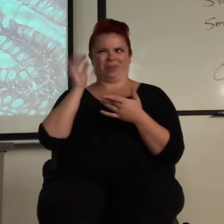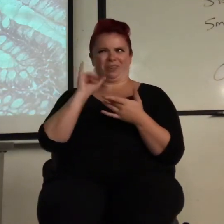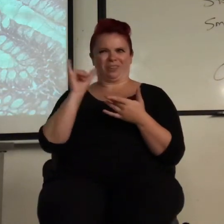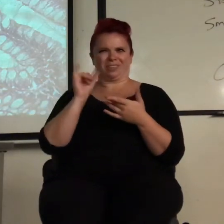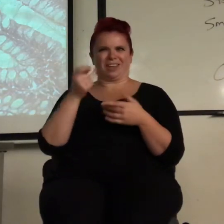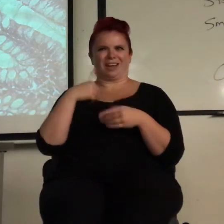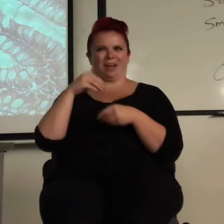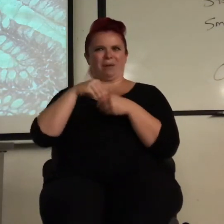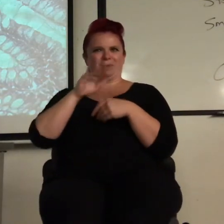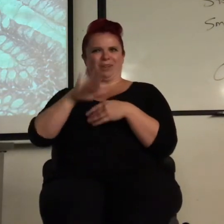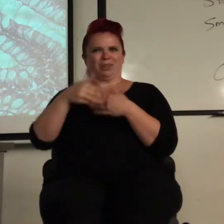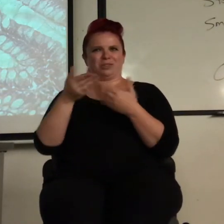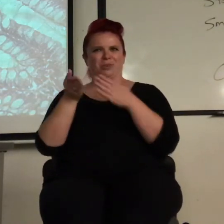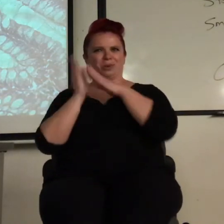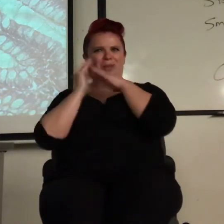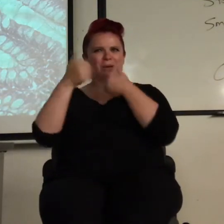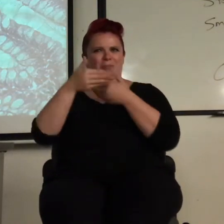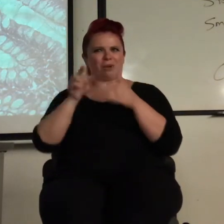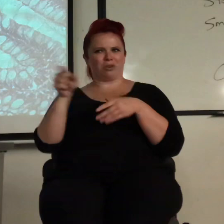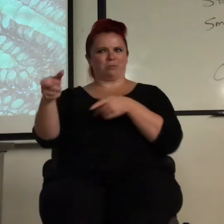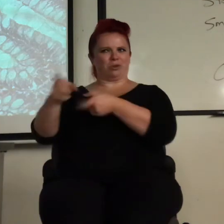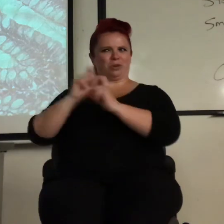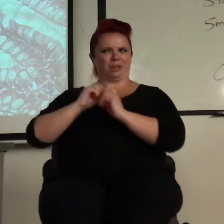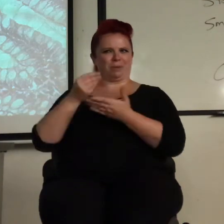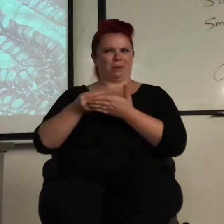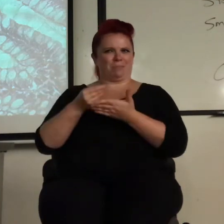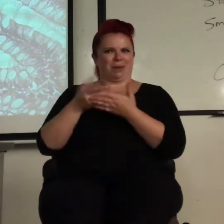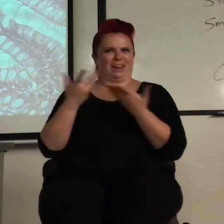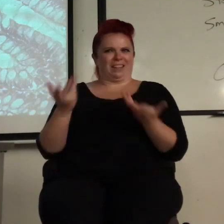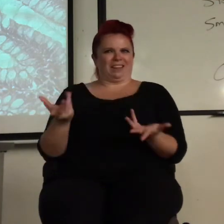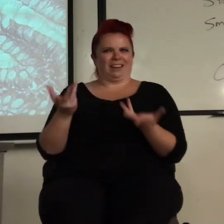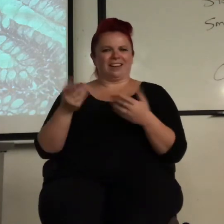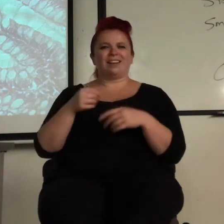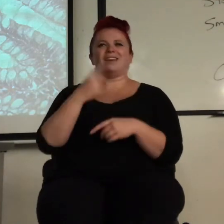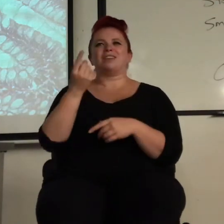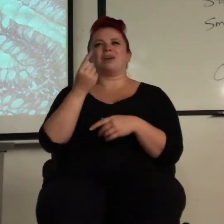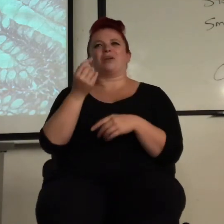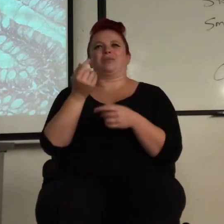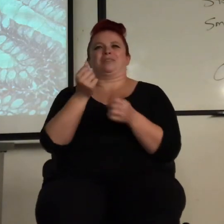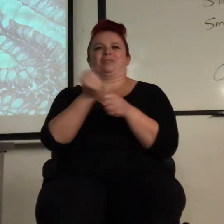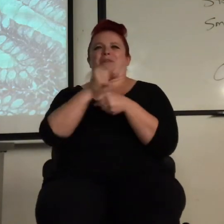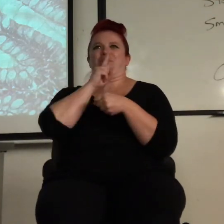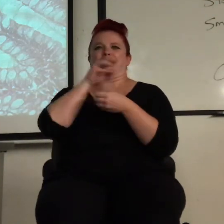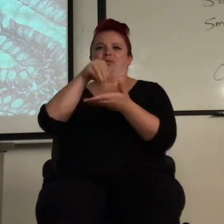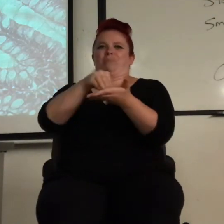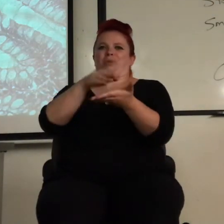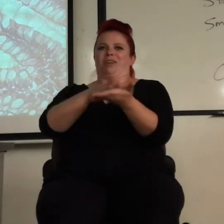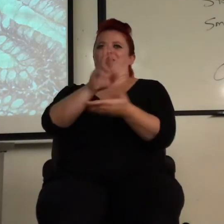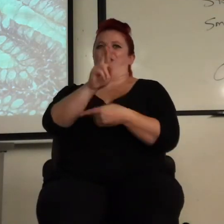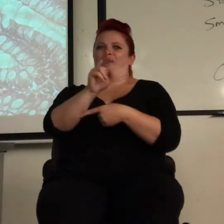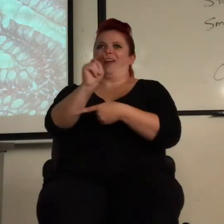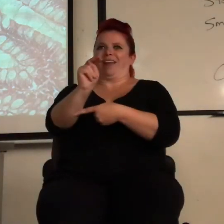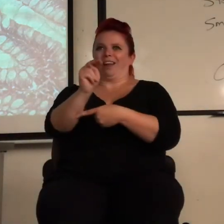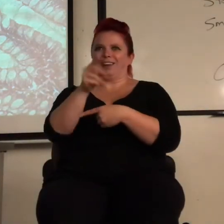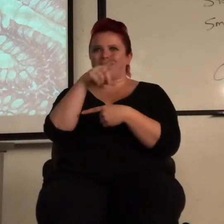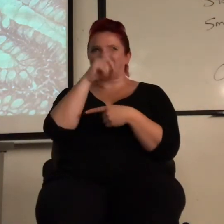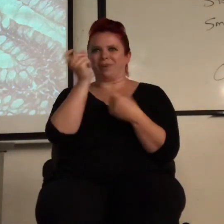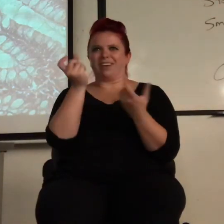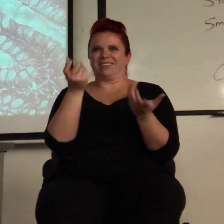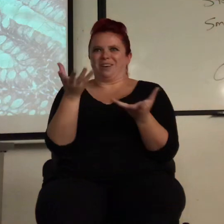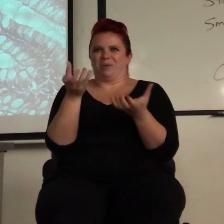in your bedroom. So she always made sure that the guy put RN, you know, it's legit. But anyways, that case